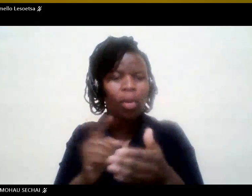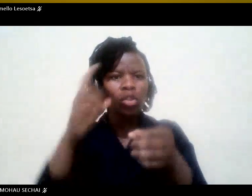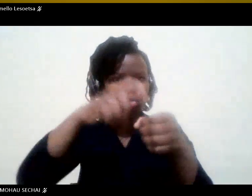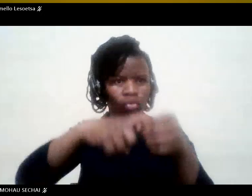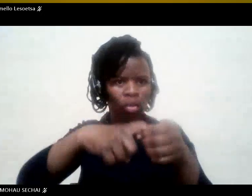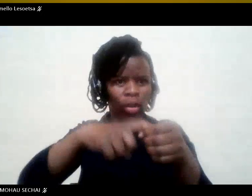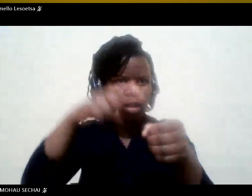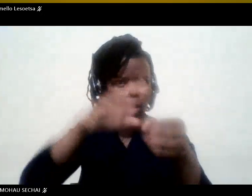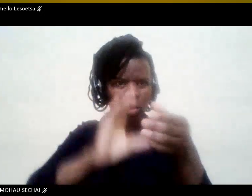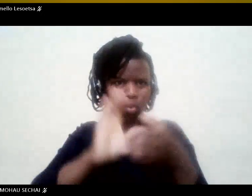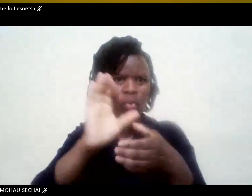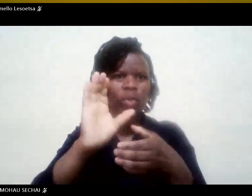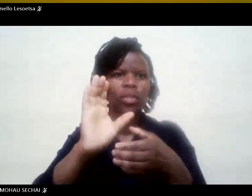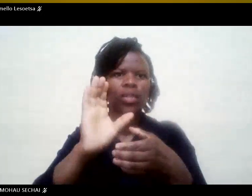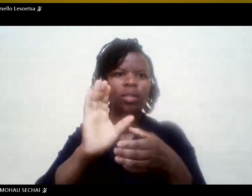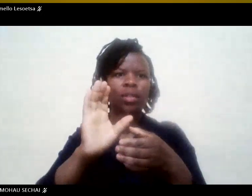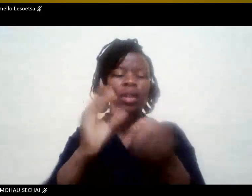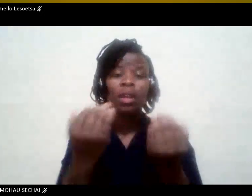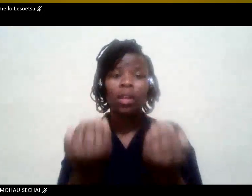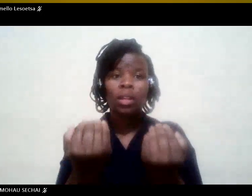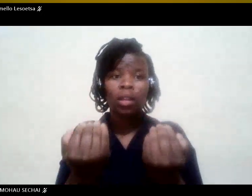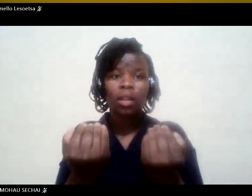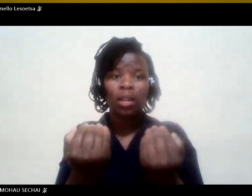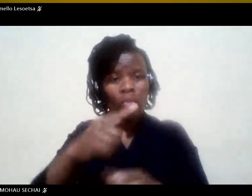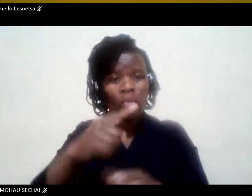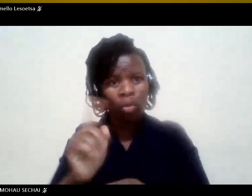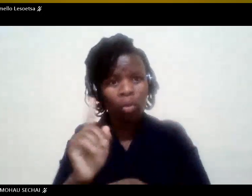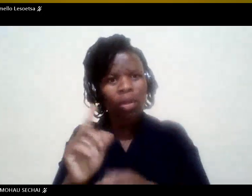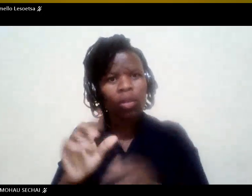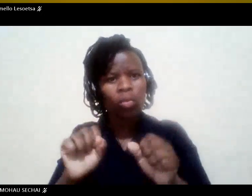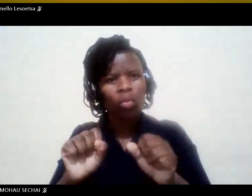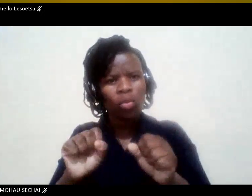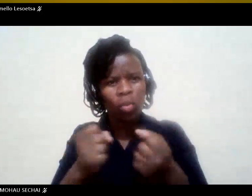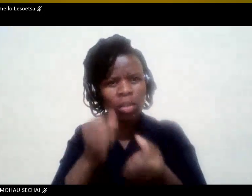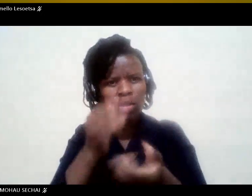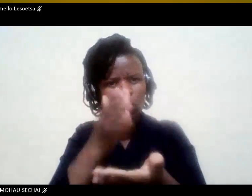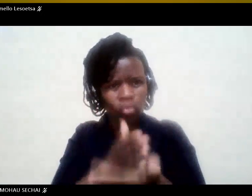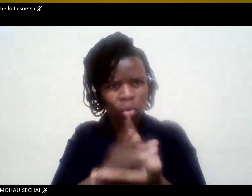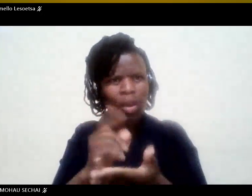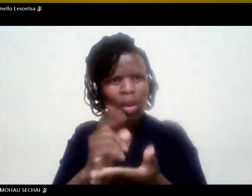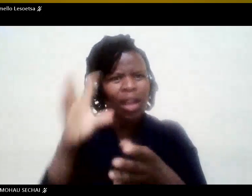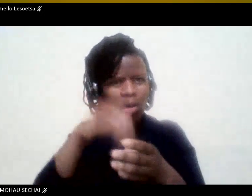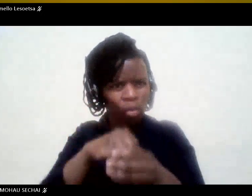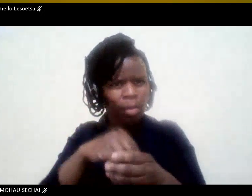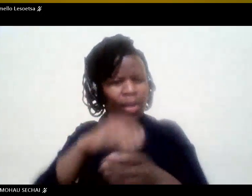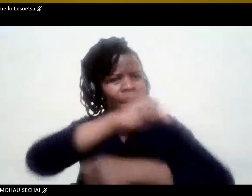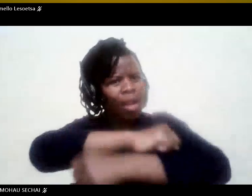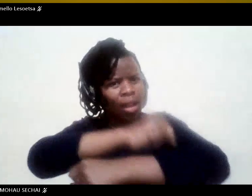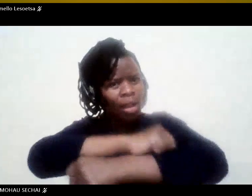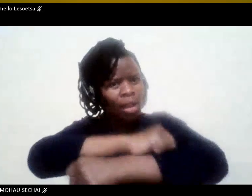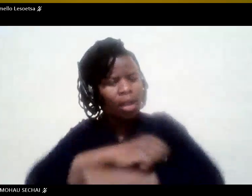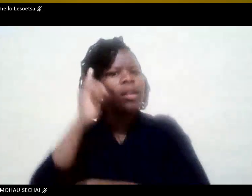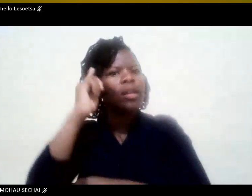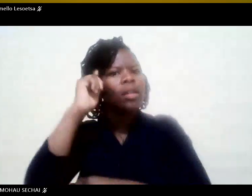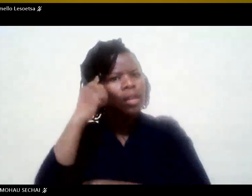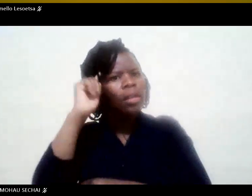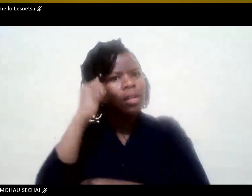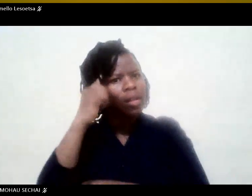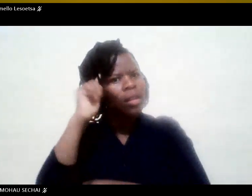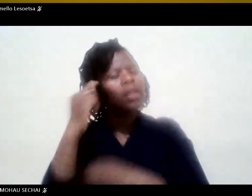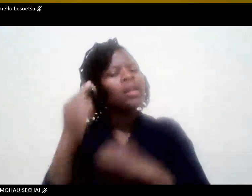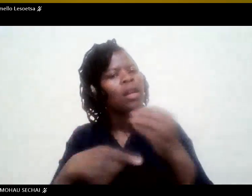course. Now, in terms of making sure that I accommodate a learner, I think I'm thinking around the